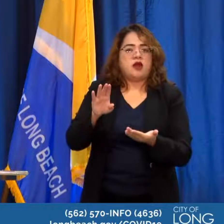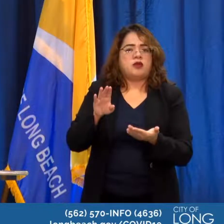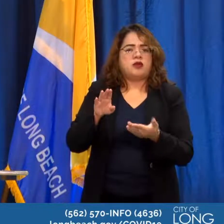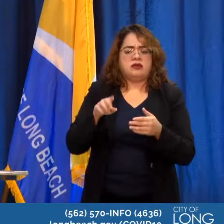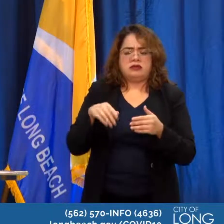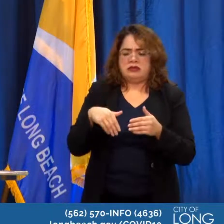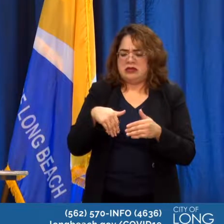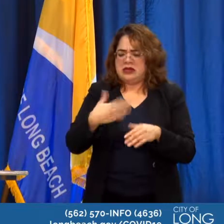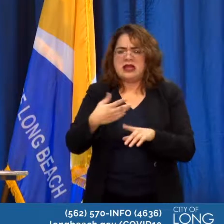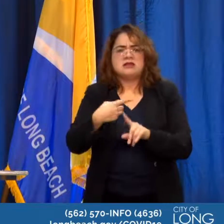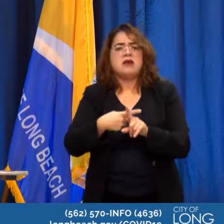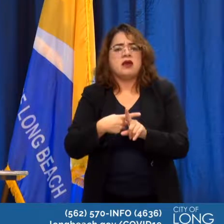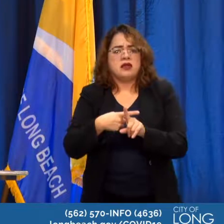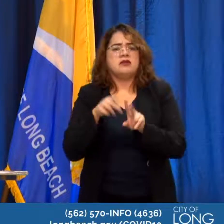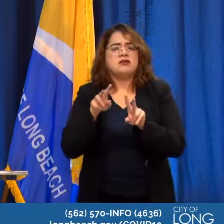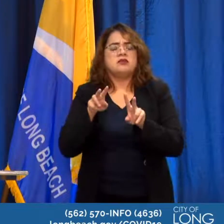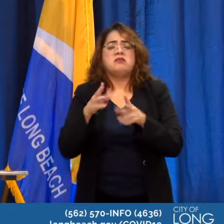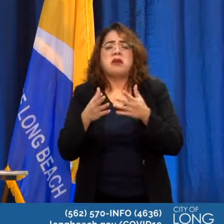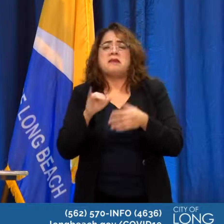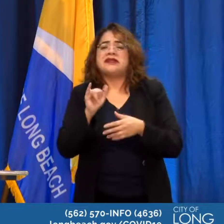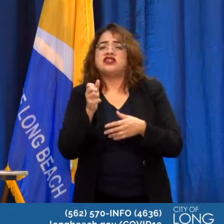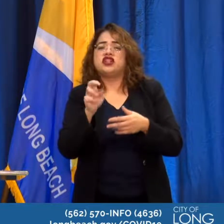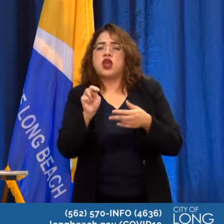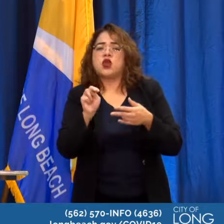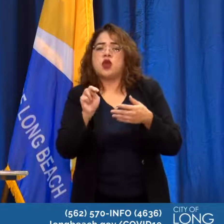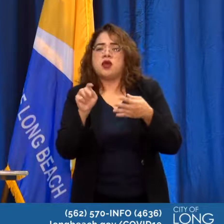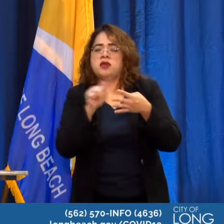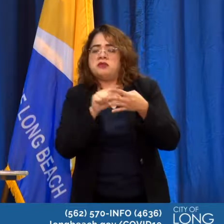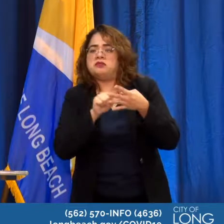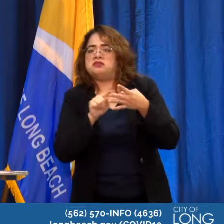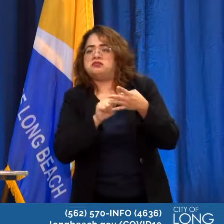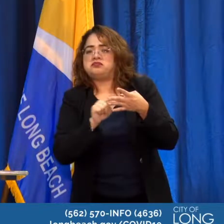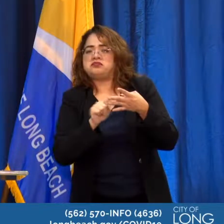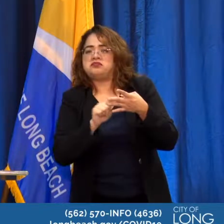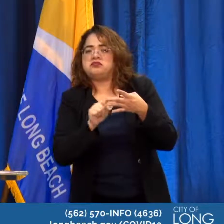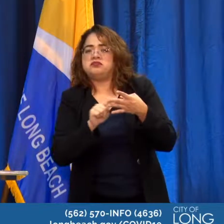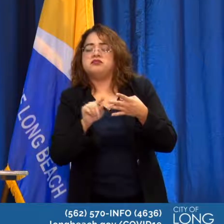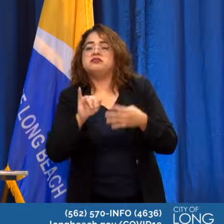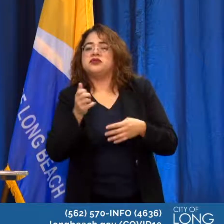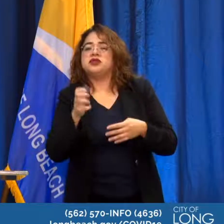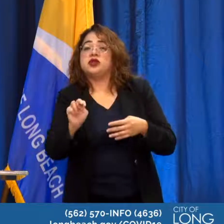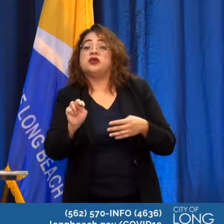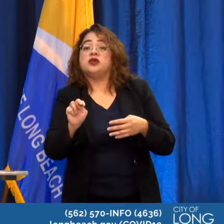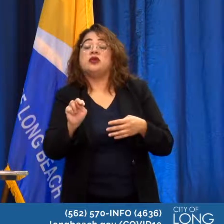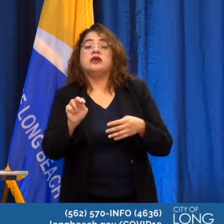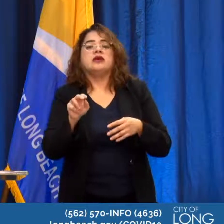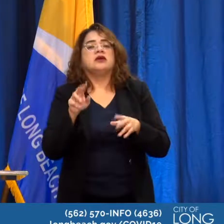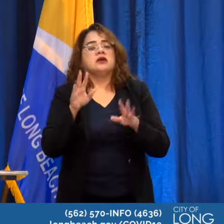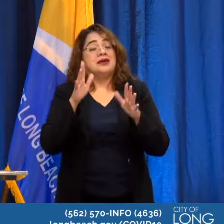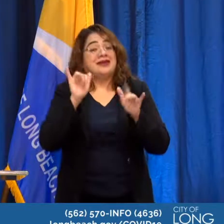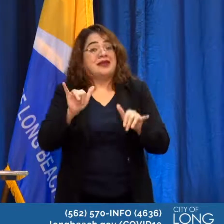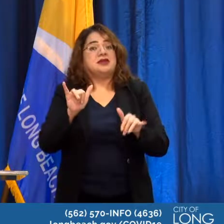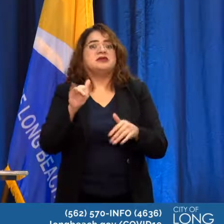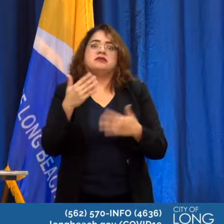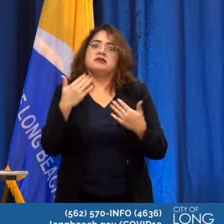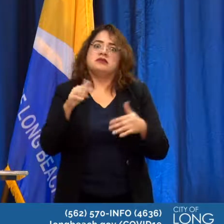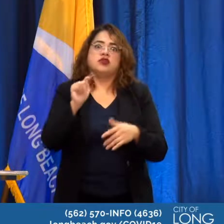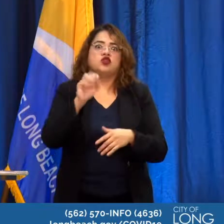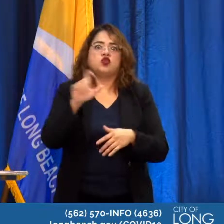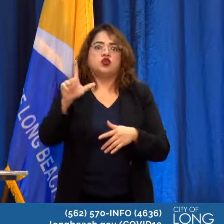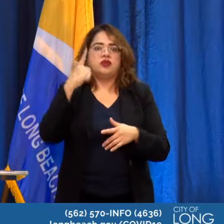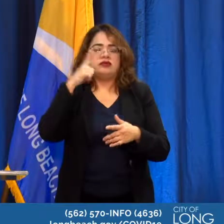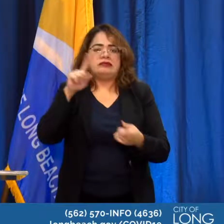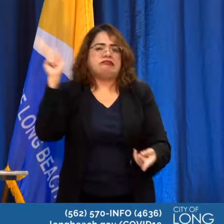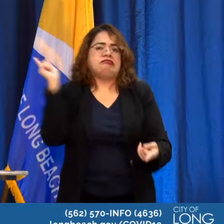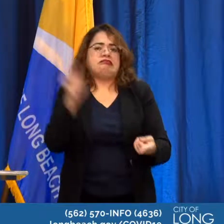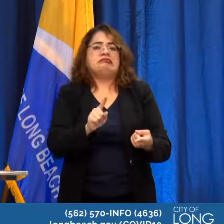this next month or in early January. That is our best tool in preventing future infections and stemming this epidemic. While a national